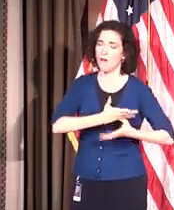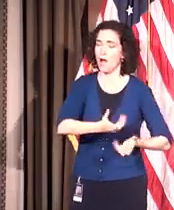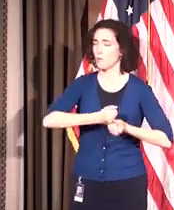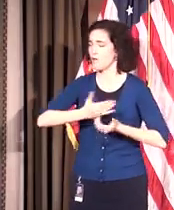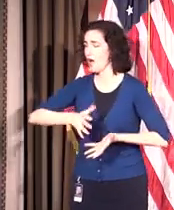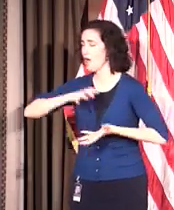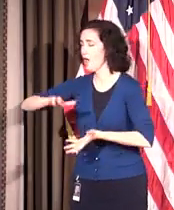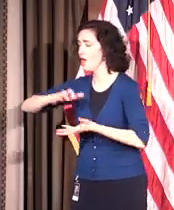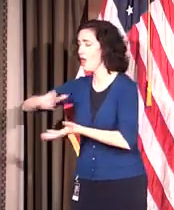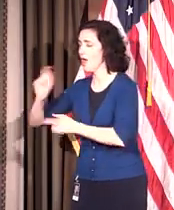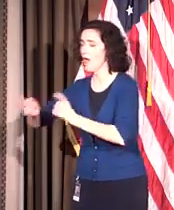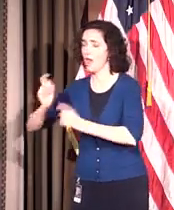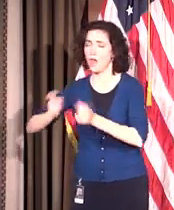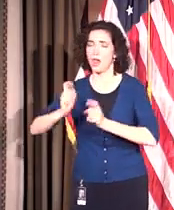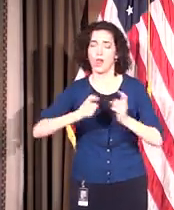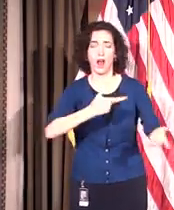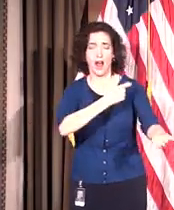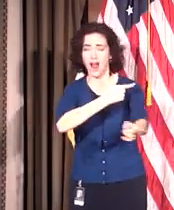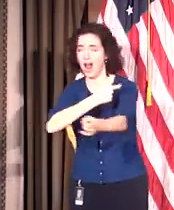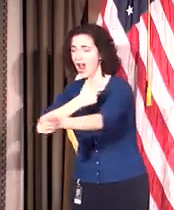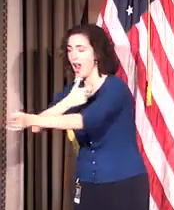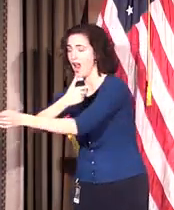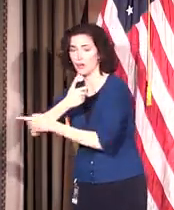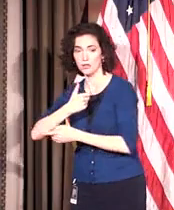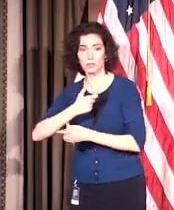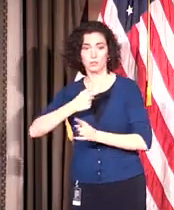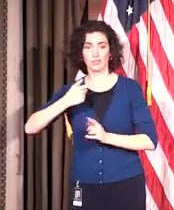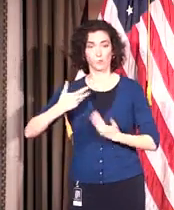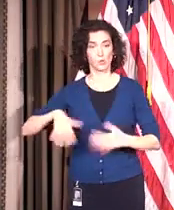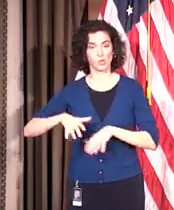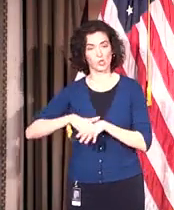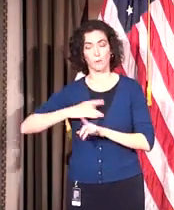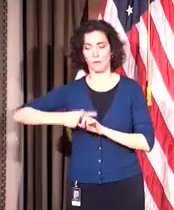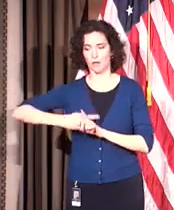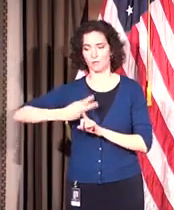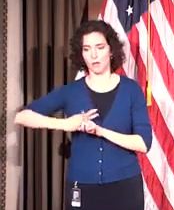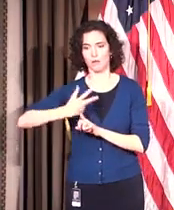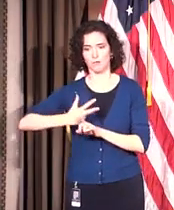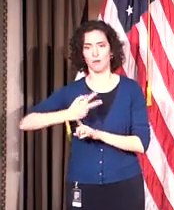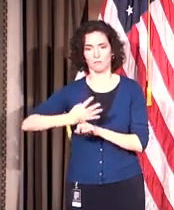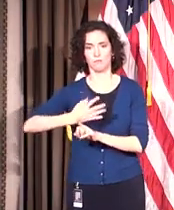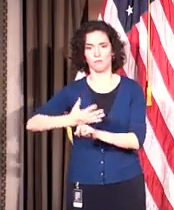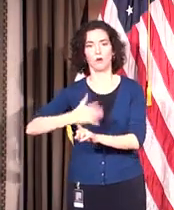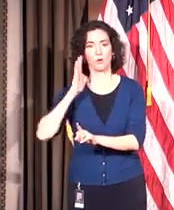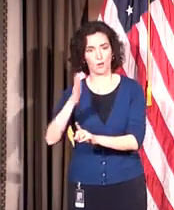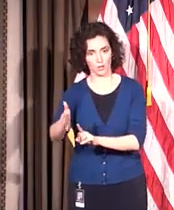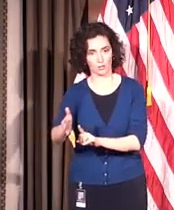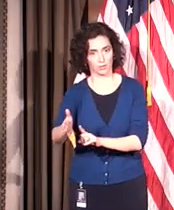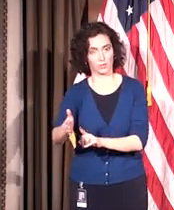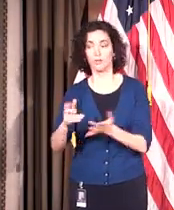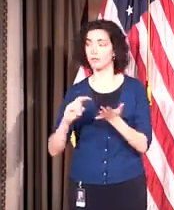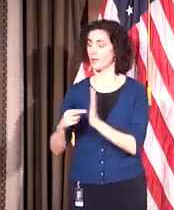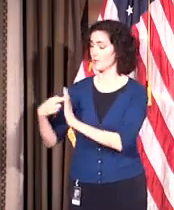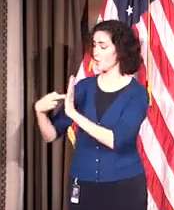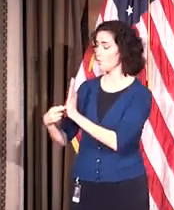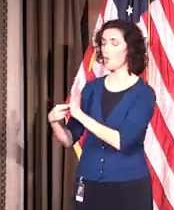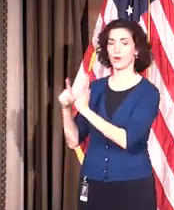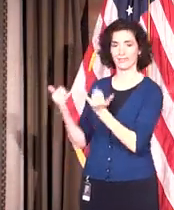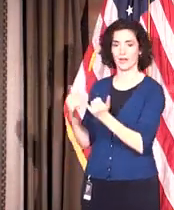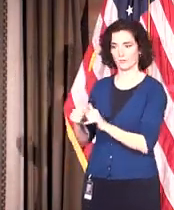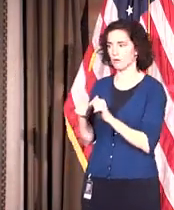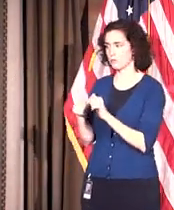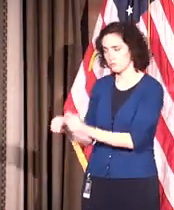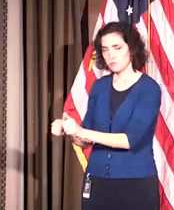and administered to make a difference. In the meantime, we have to continue with the mitigation measures that